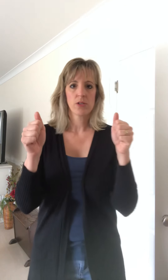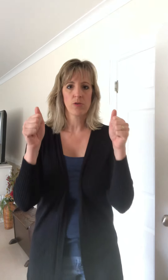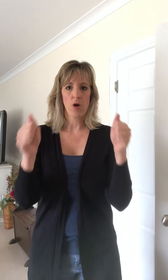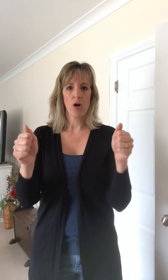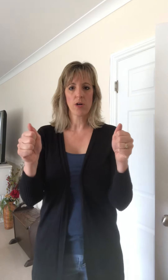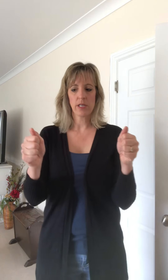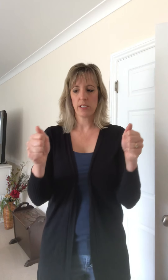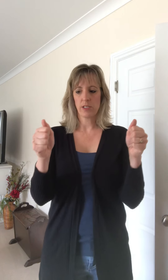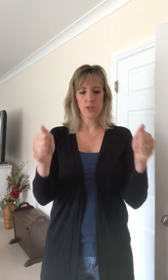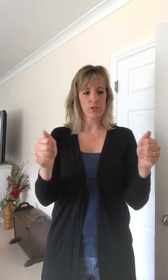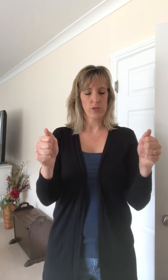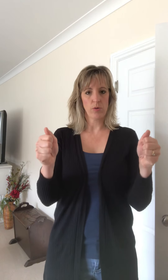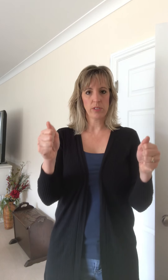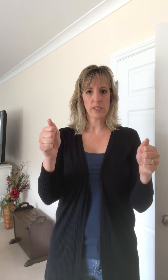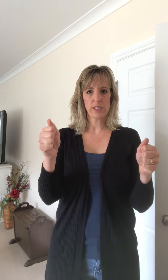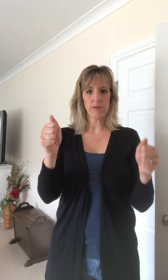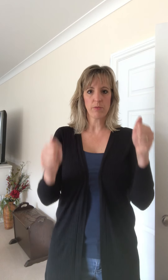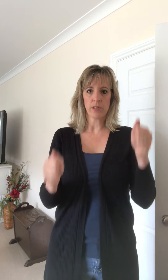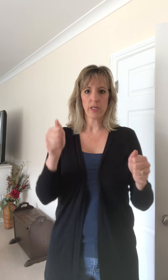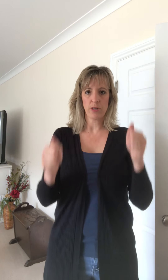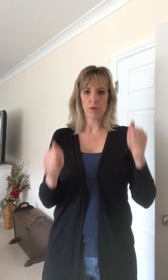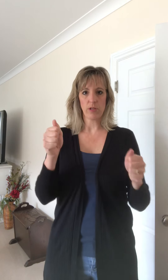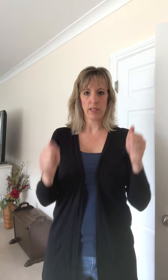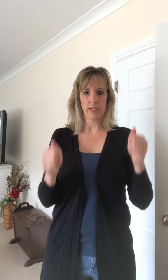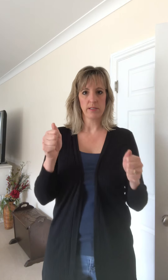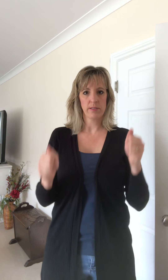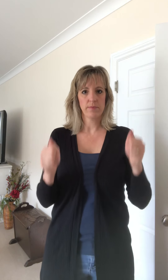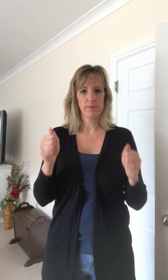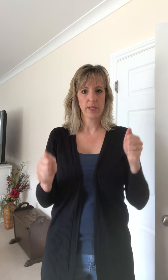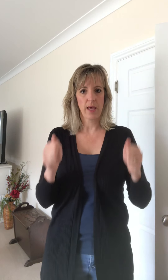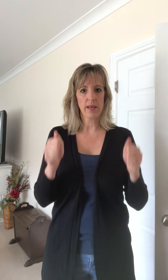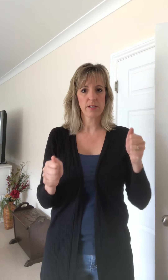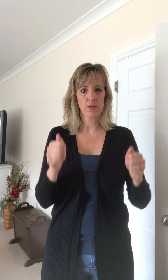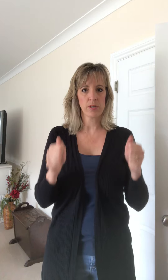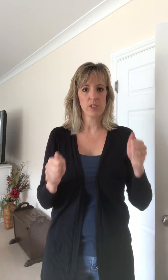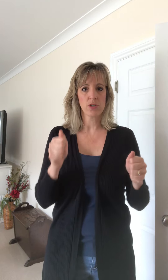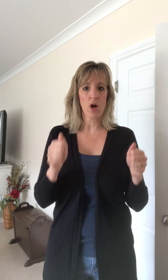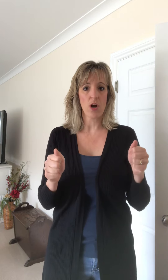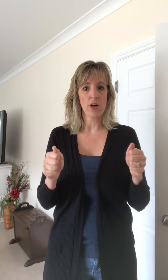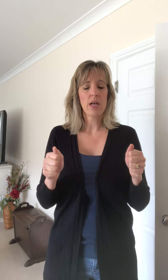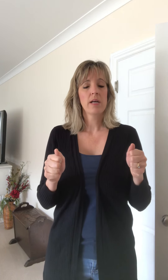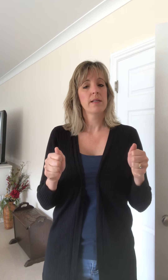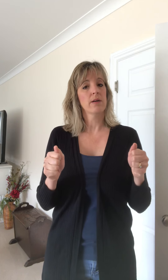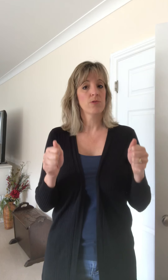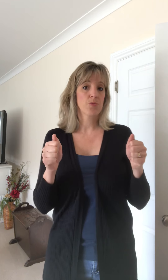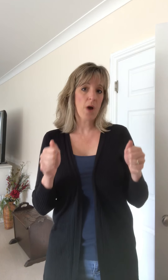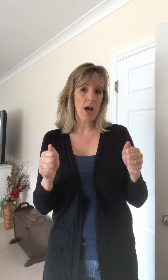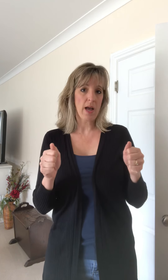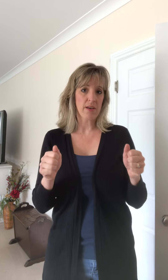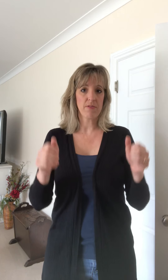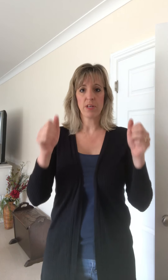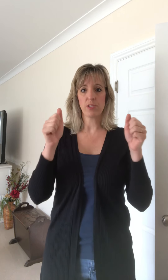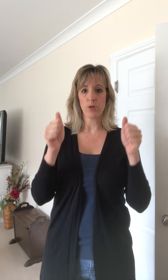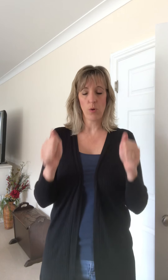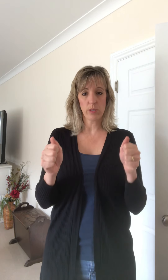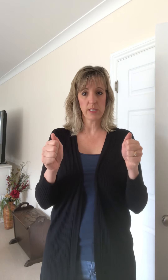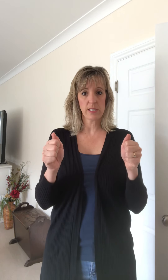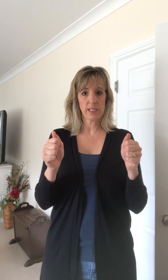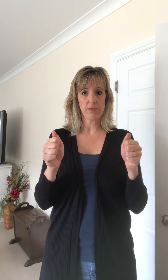So car is you're holding the steering wheel and you go like this. Okay, so this is car. Now drive is you're holding the